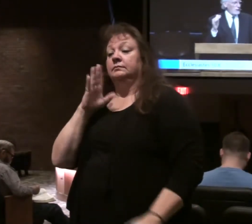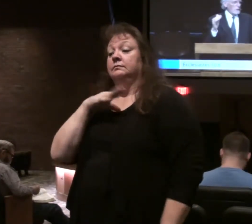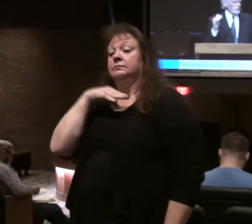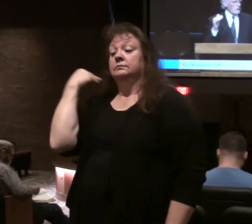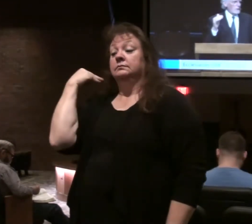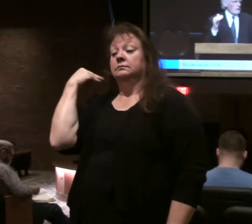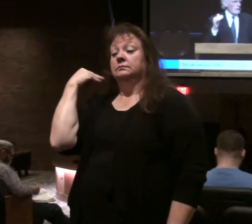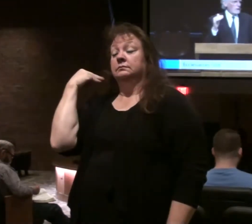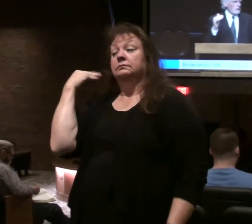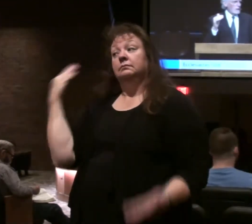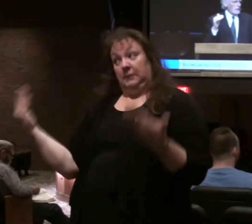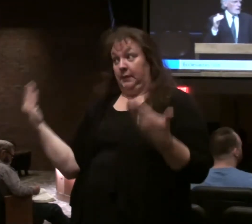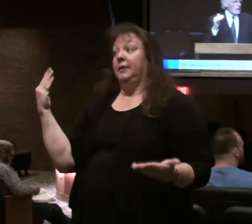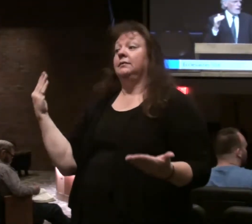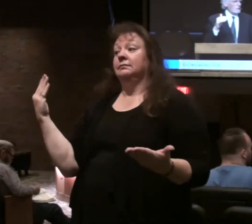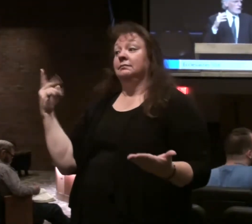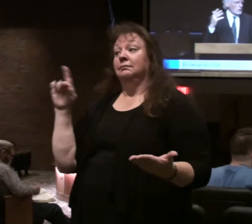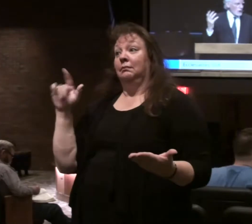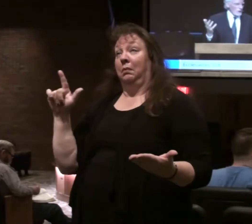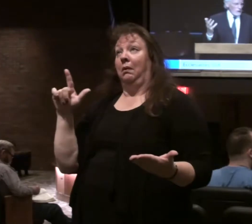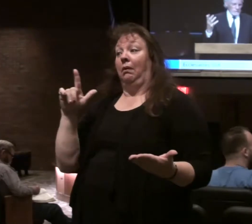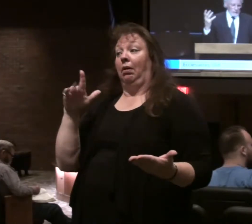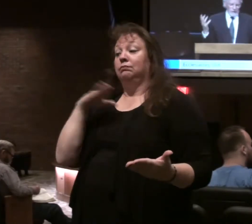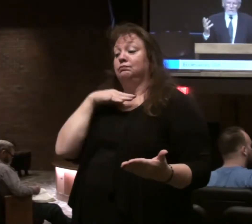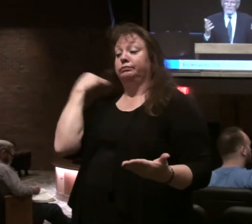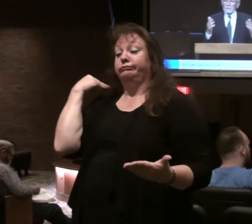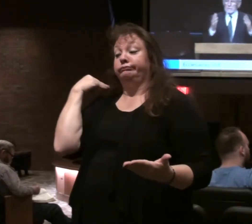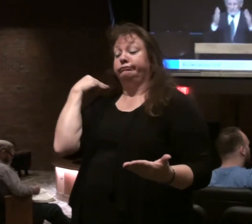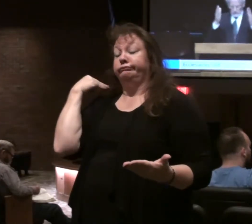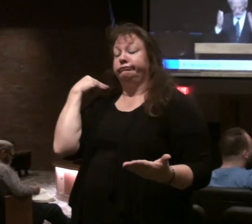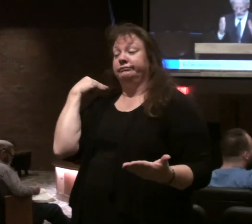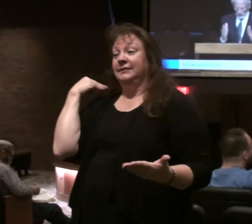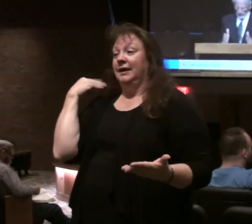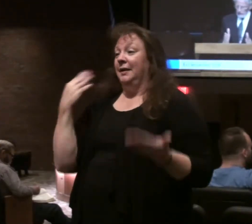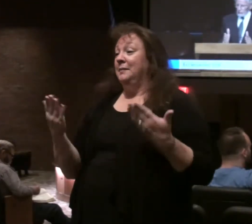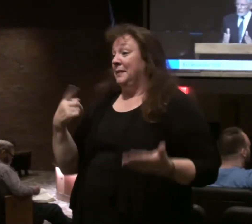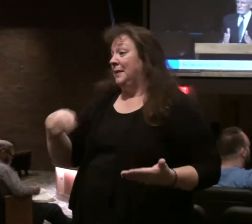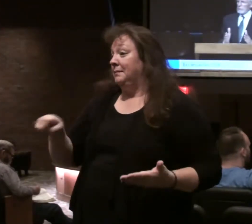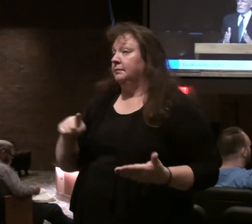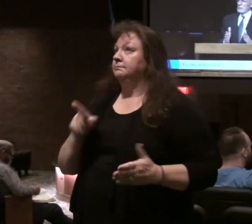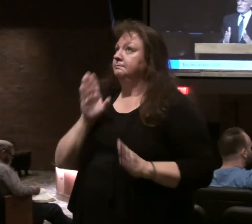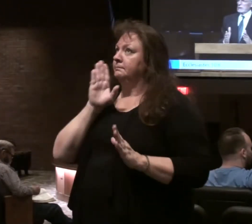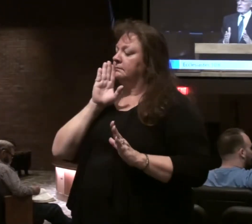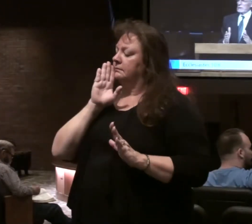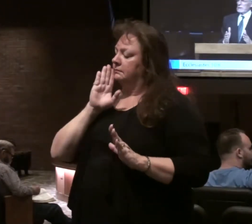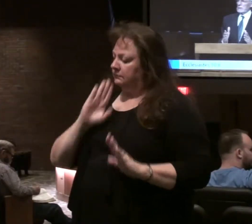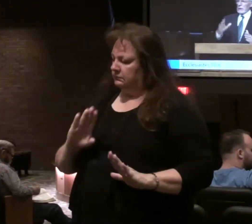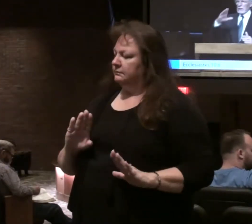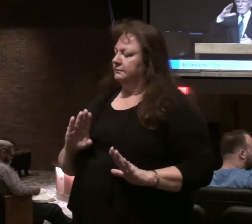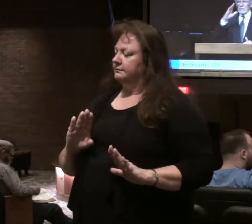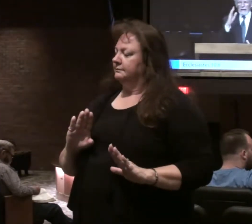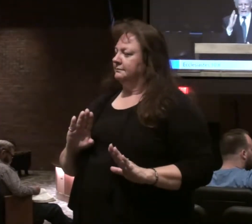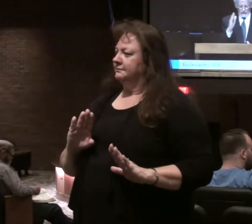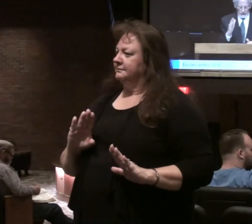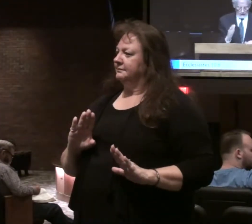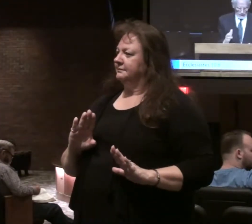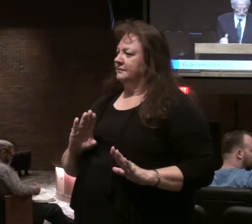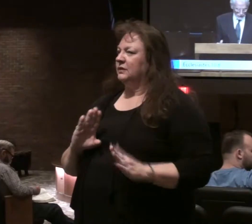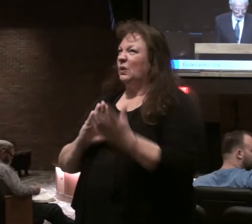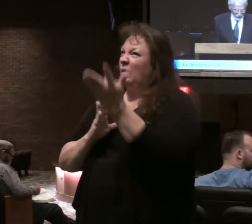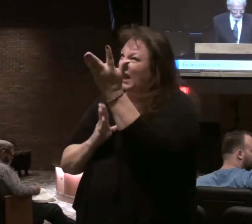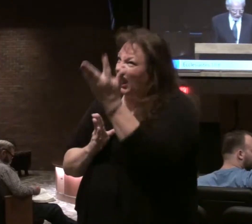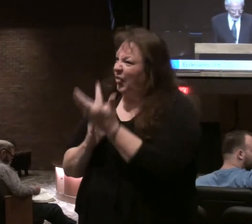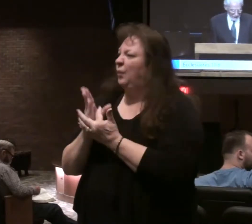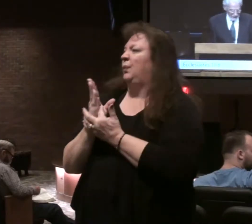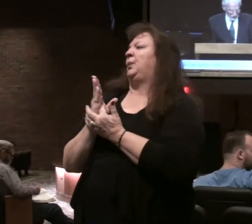did. And having it cut off. But you maintain your composure. So navigating, that's